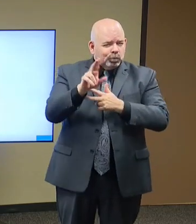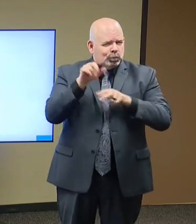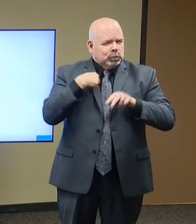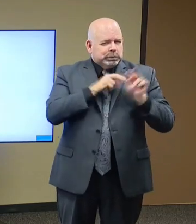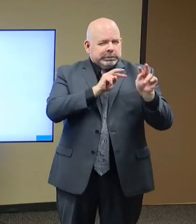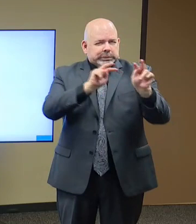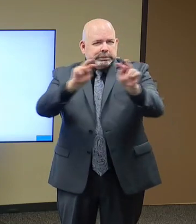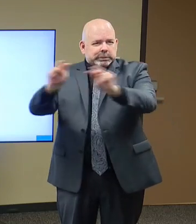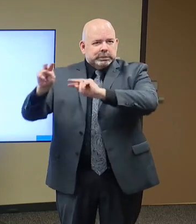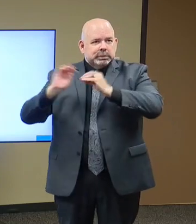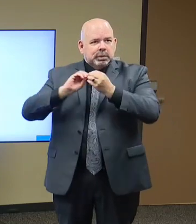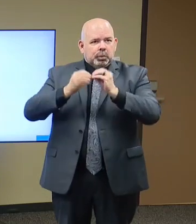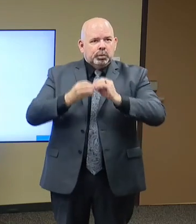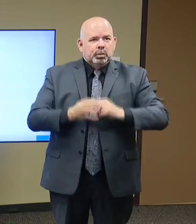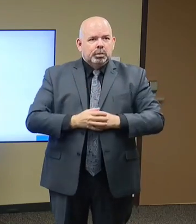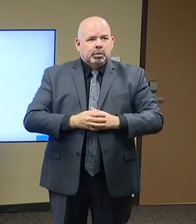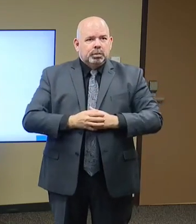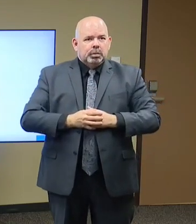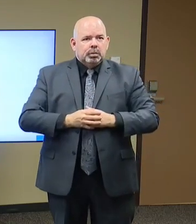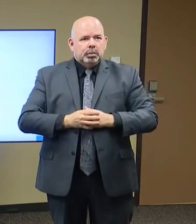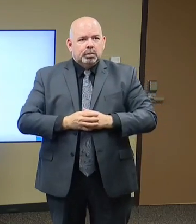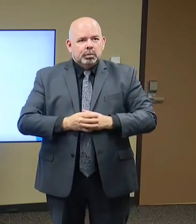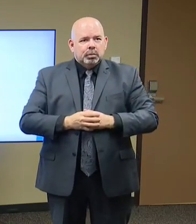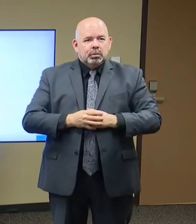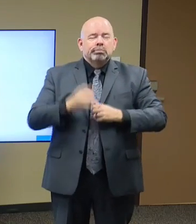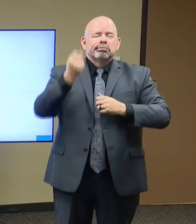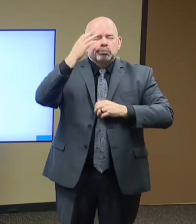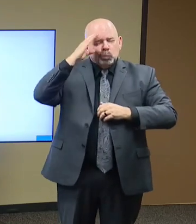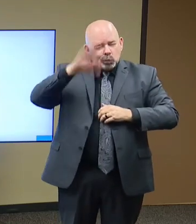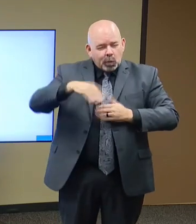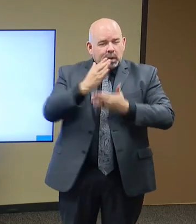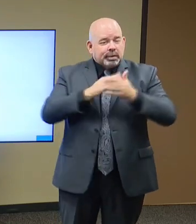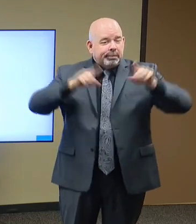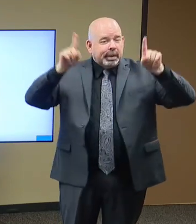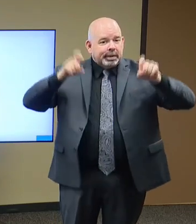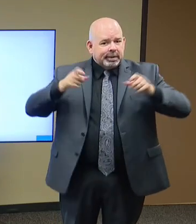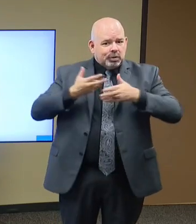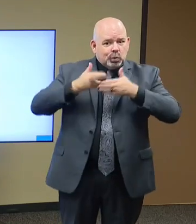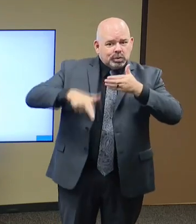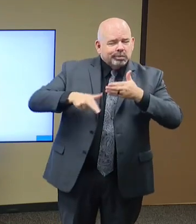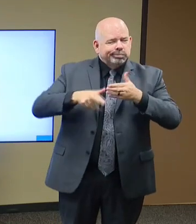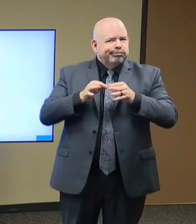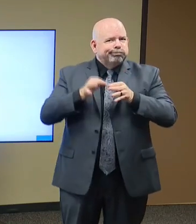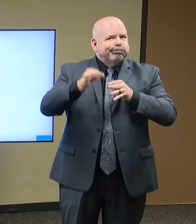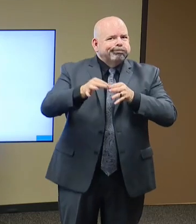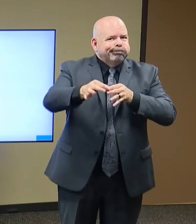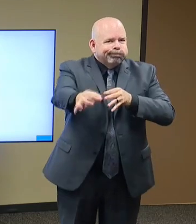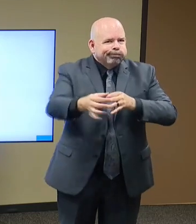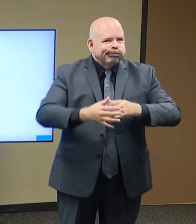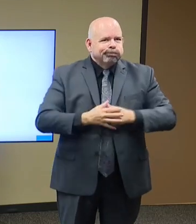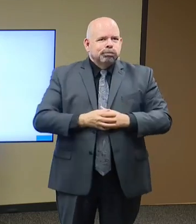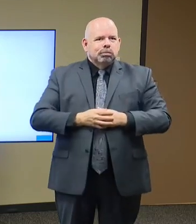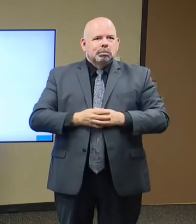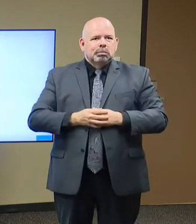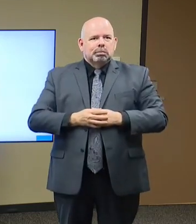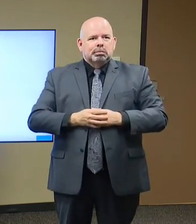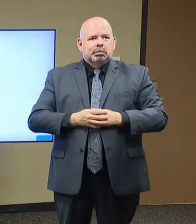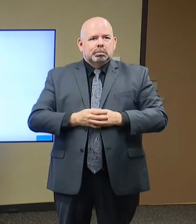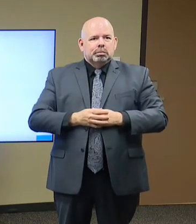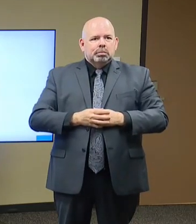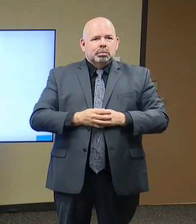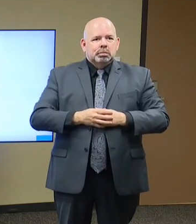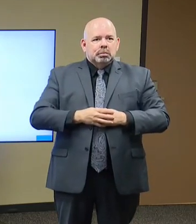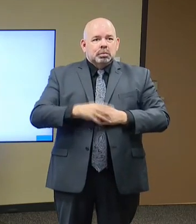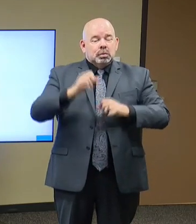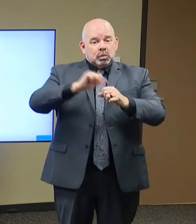reports from the state health department. As a matter of fact, today we're reporting 358 new confirmed cases, but